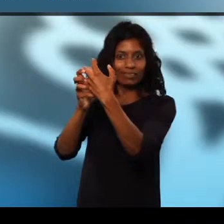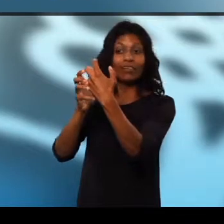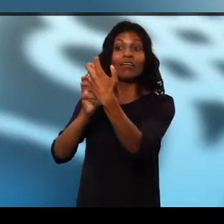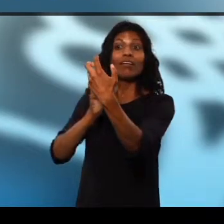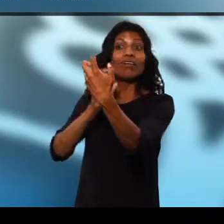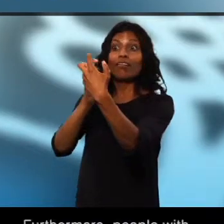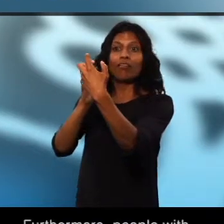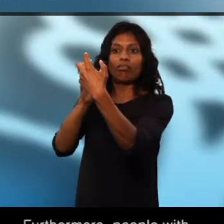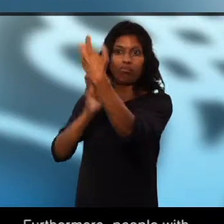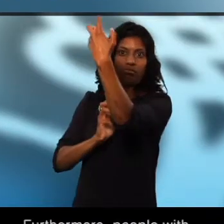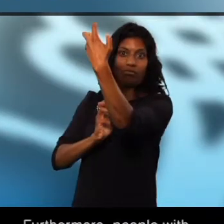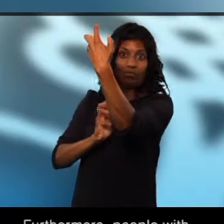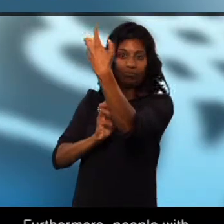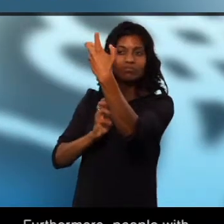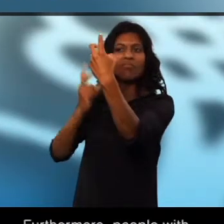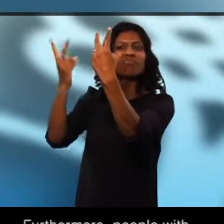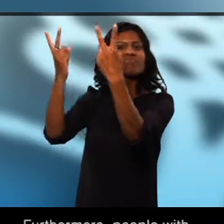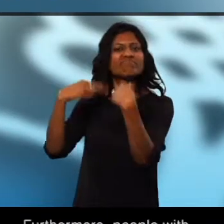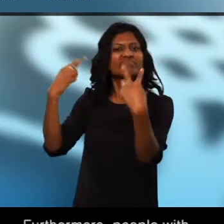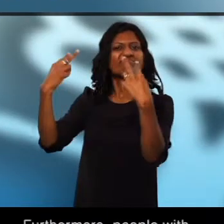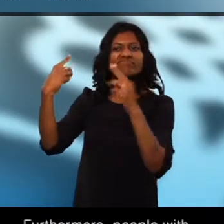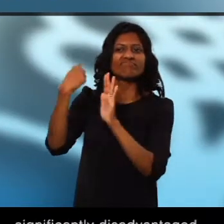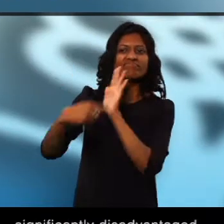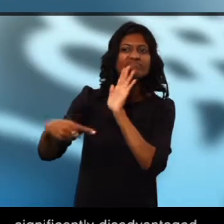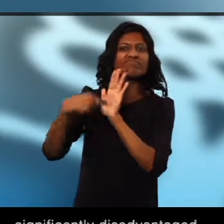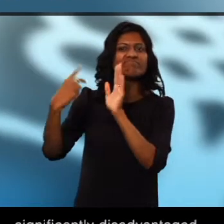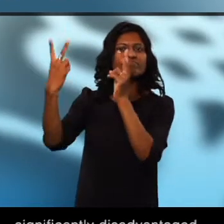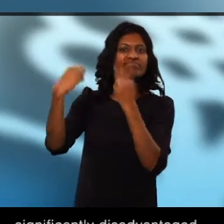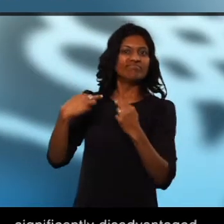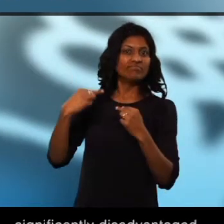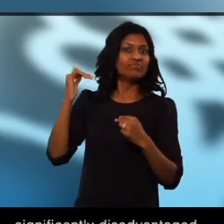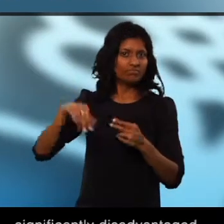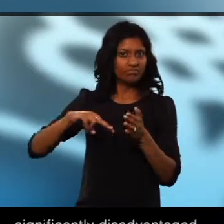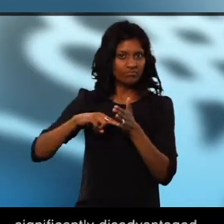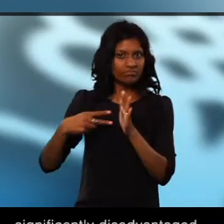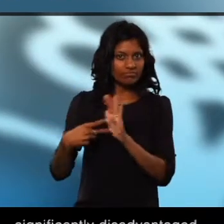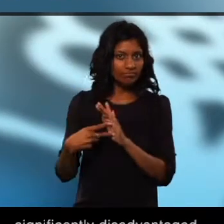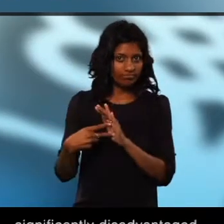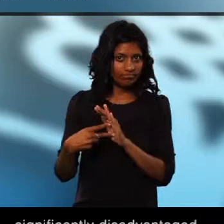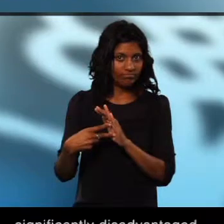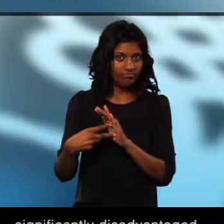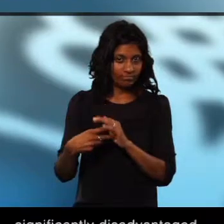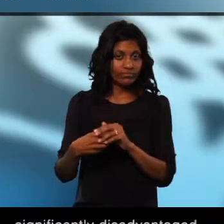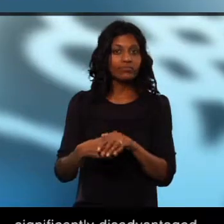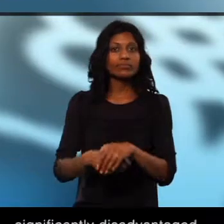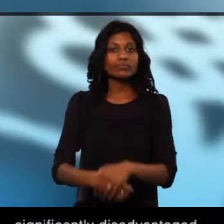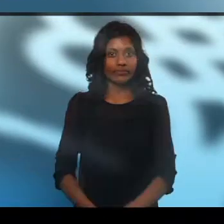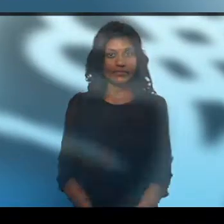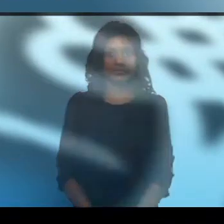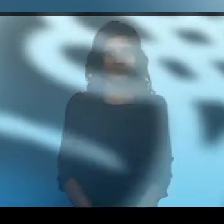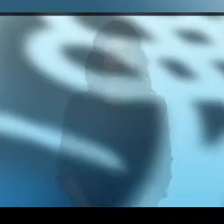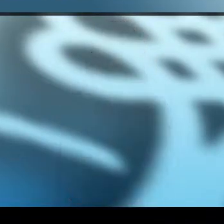resources. Furthermore, people with disabilities may be significantly disadvantaged because of prejudice and